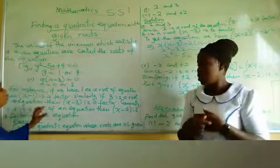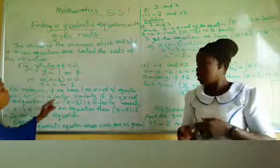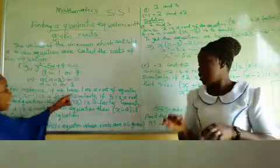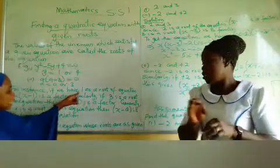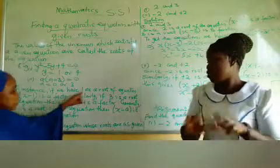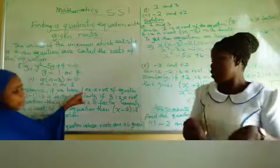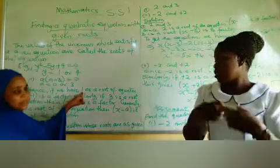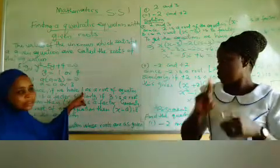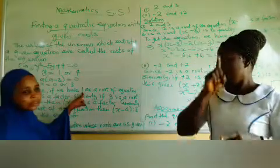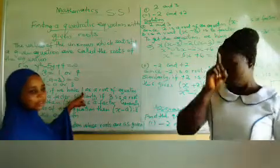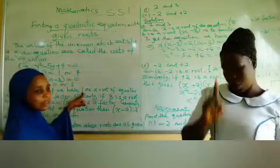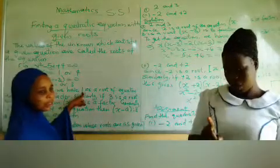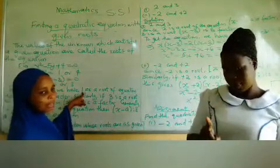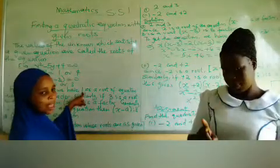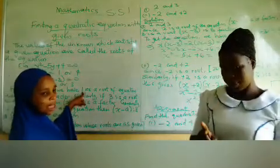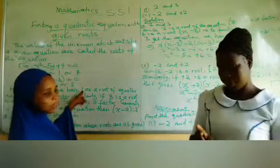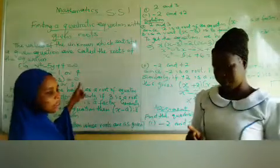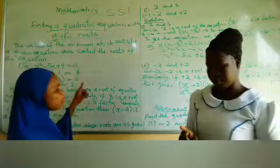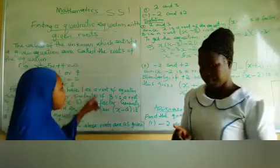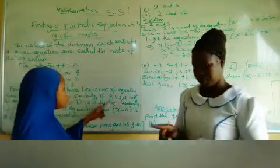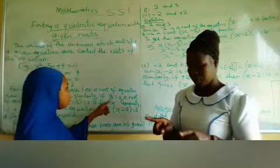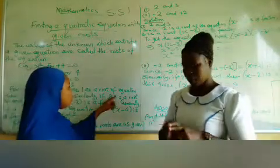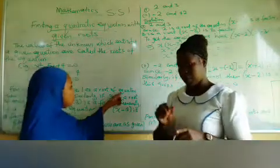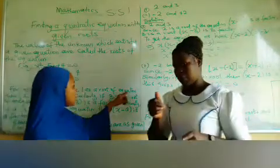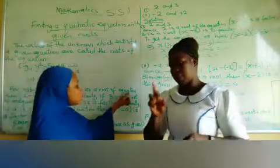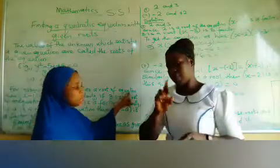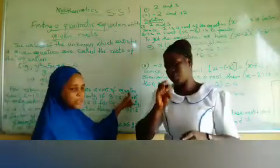1 as a root of equation,